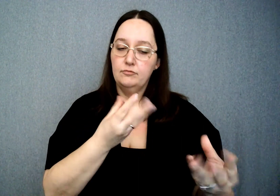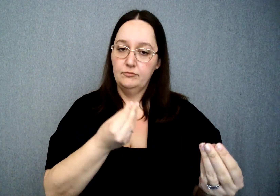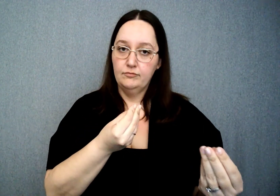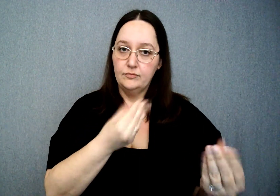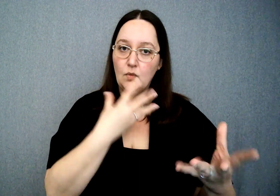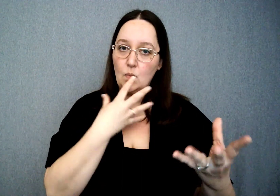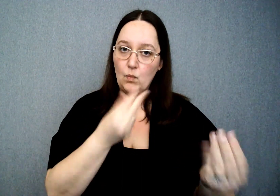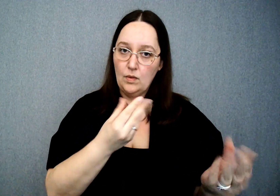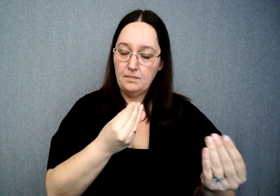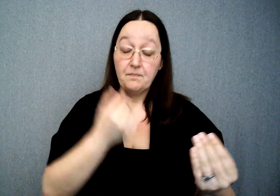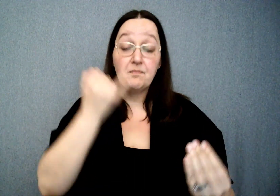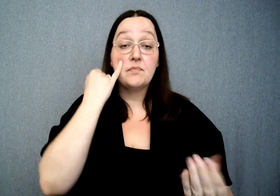Wet.